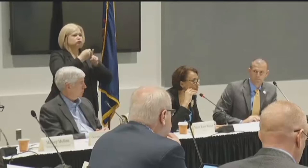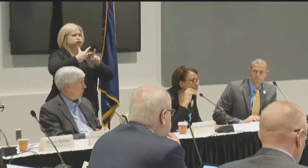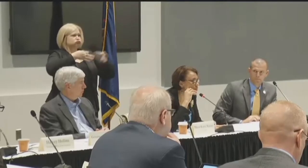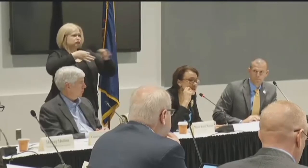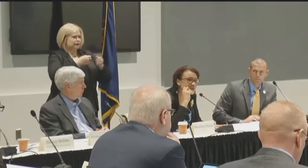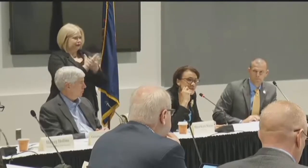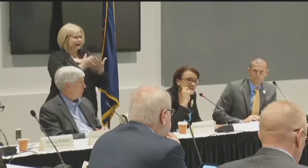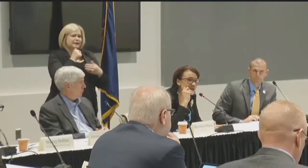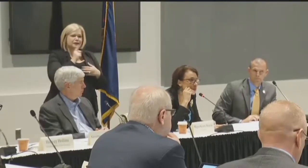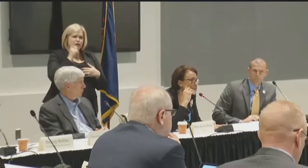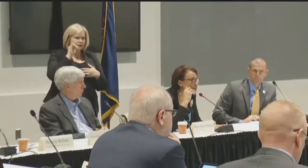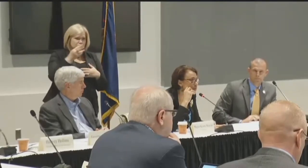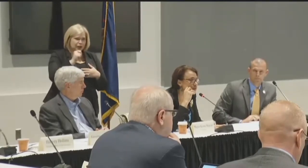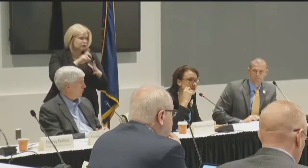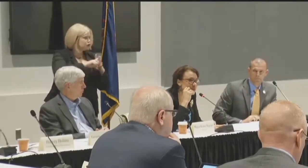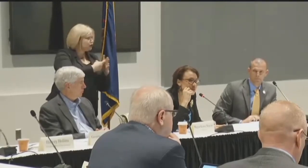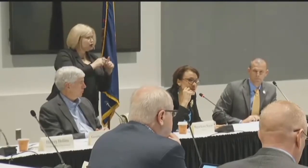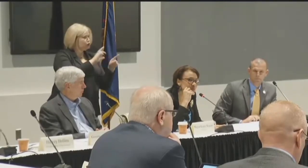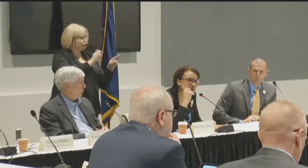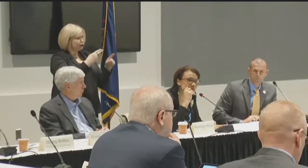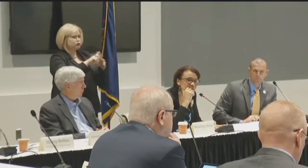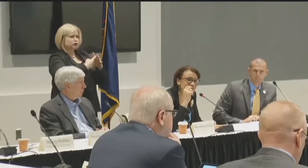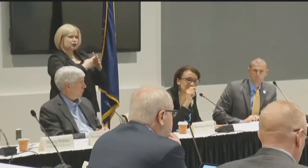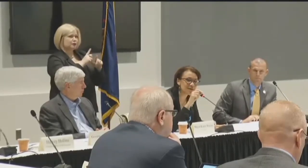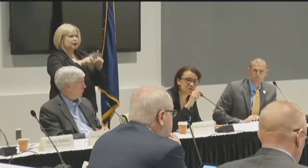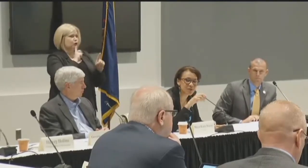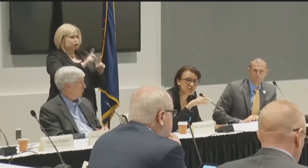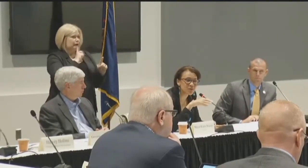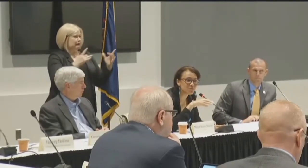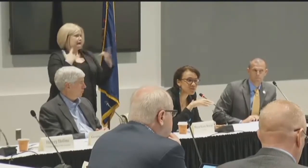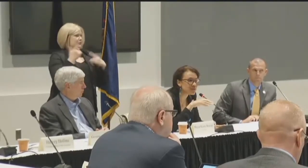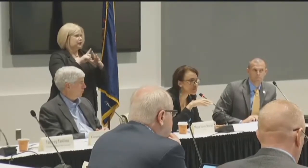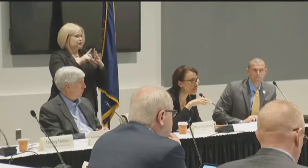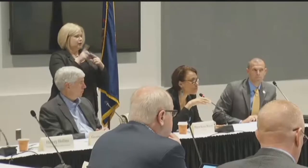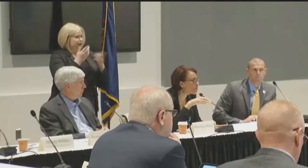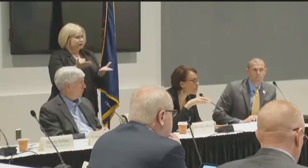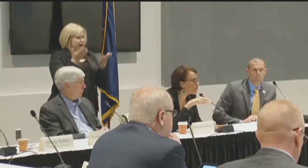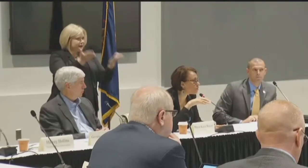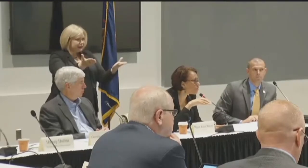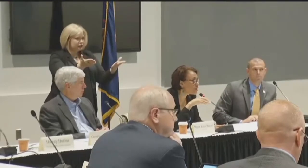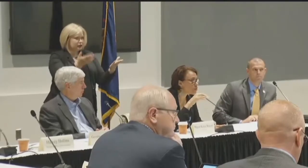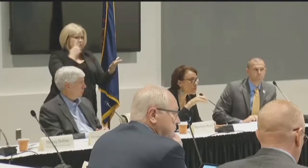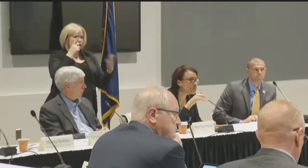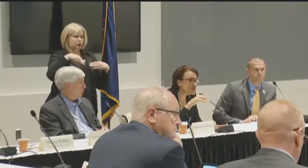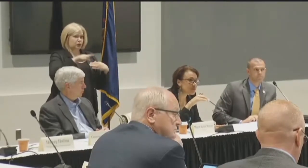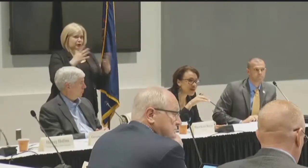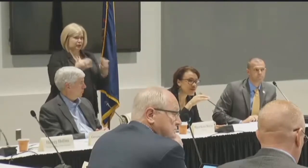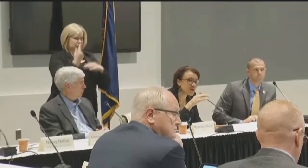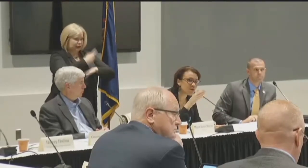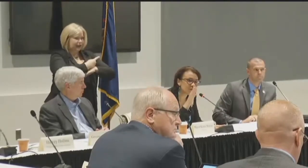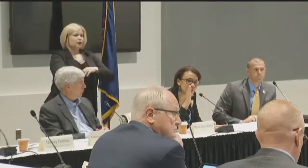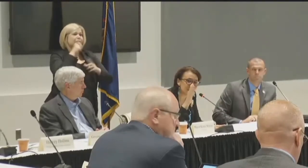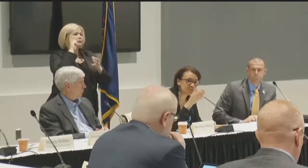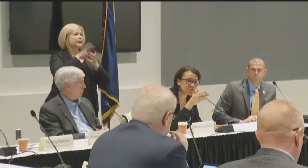let, I don't know if John will start or if Rich will start, but we're really excited about the recommendation that we're putting forward. We believe out